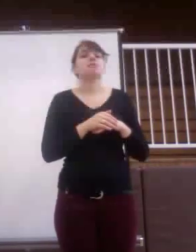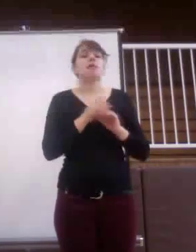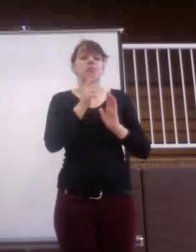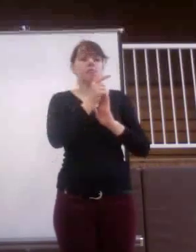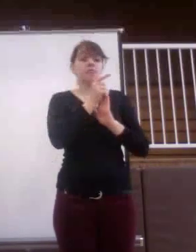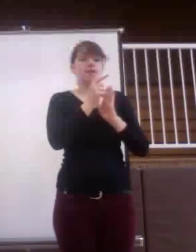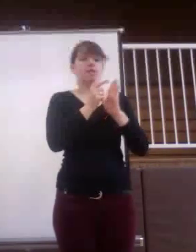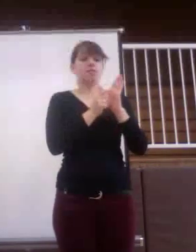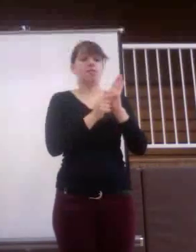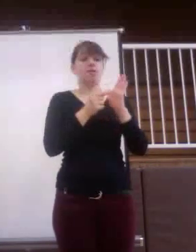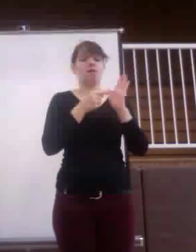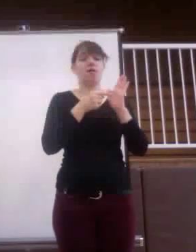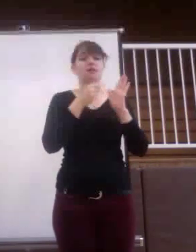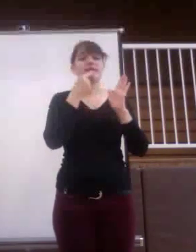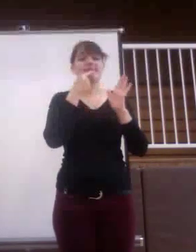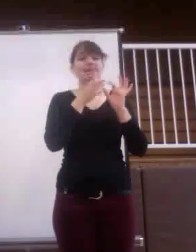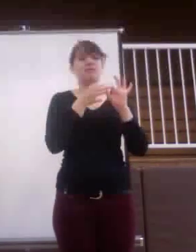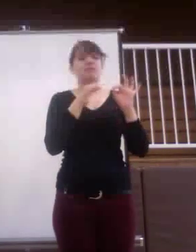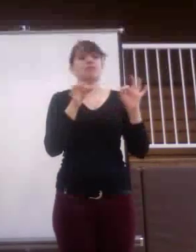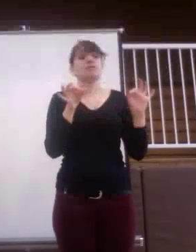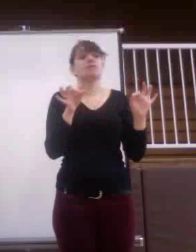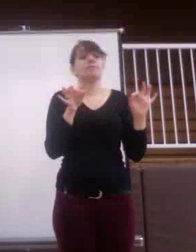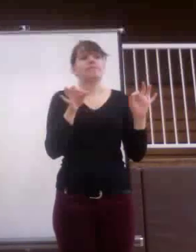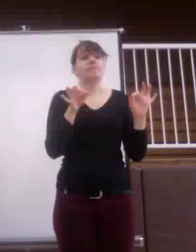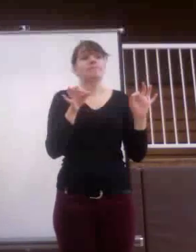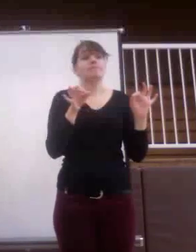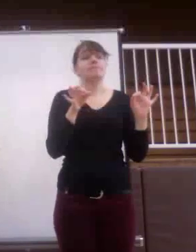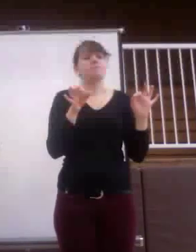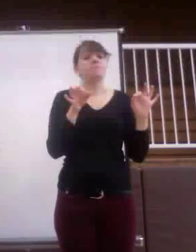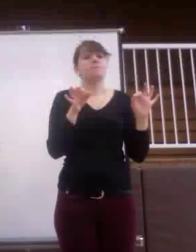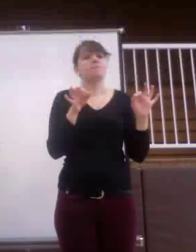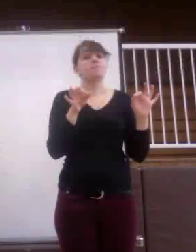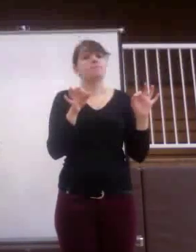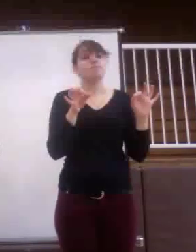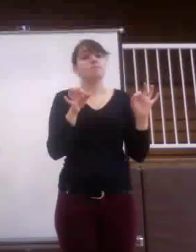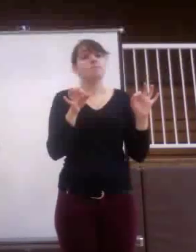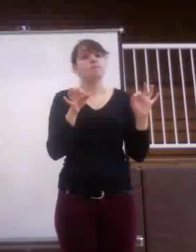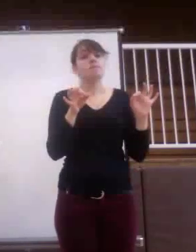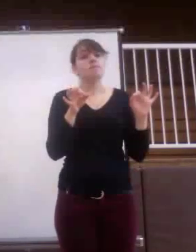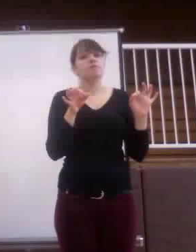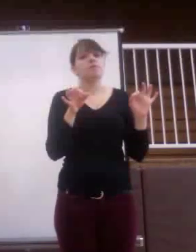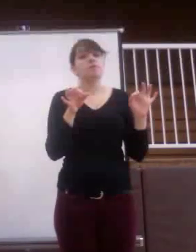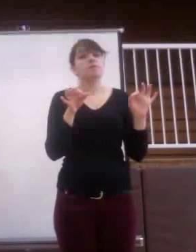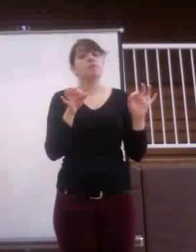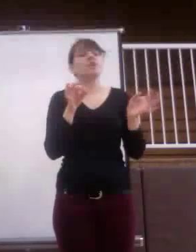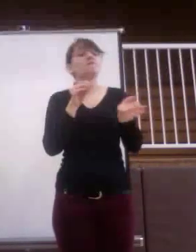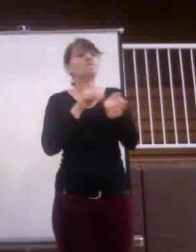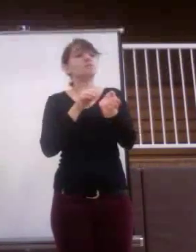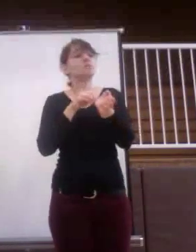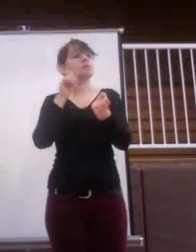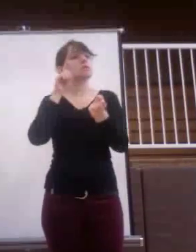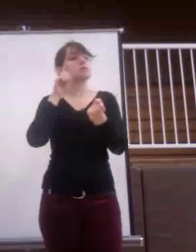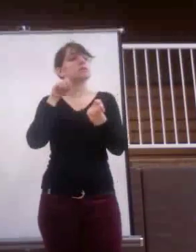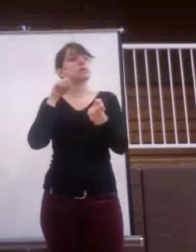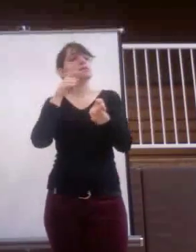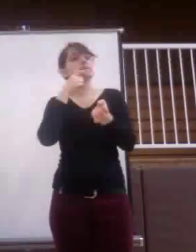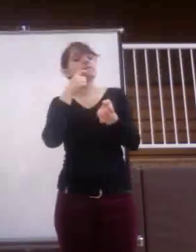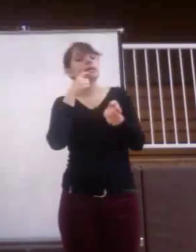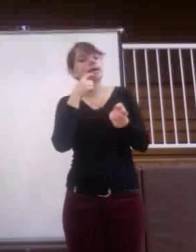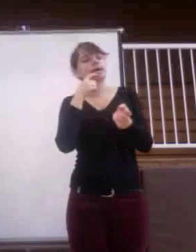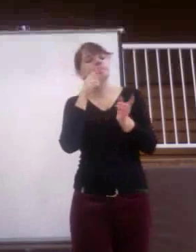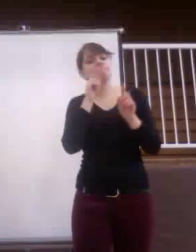The law states that a physician has to say that within reasonable medical judgment,